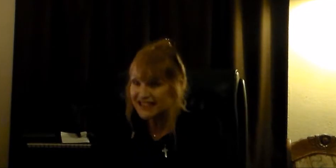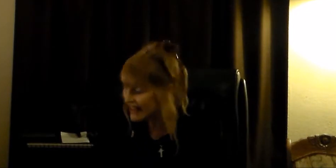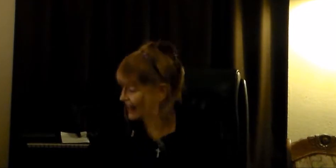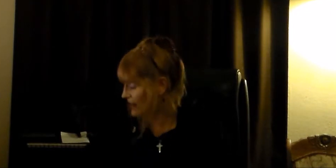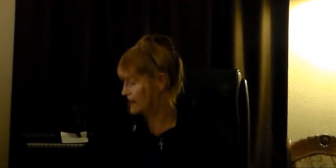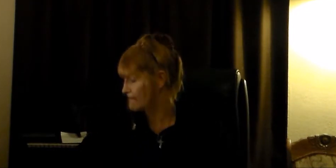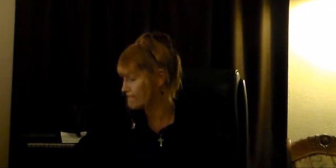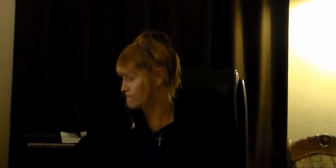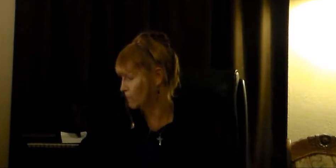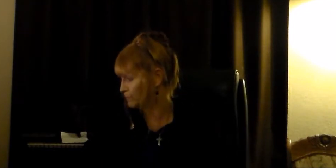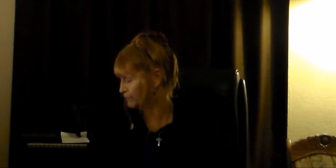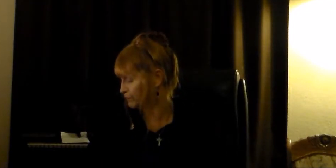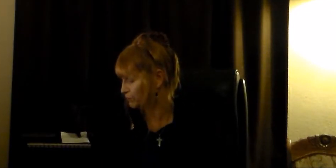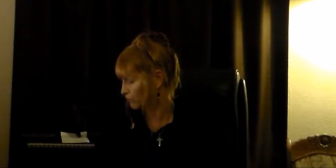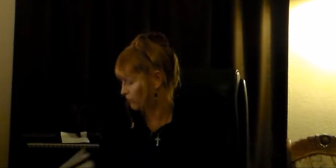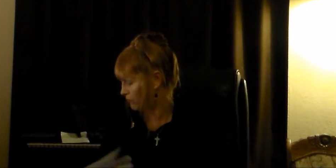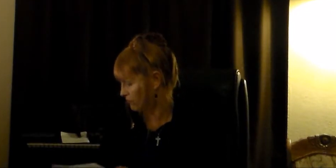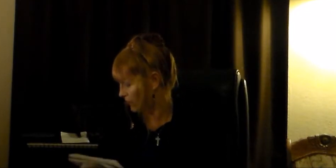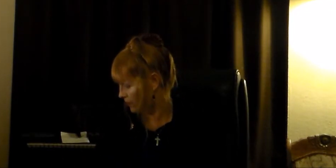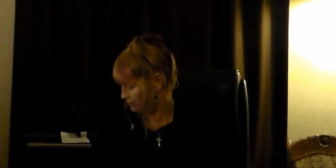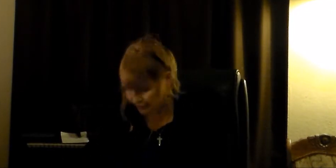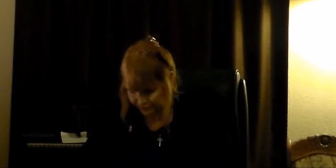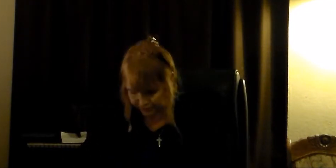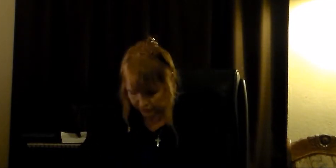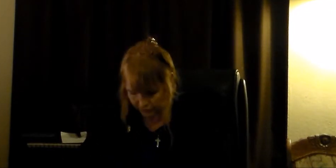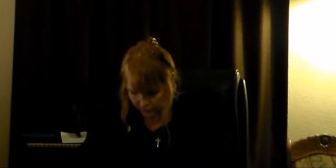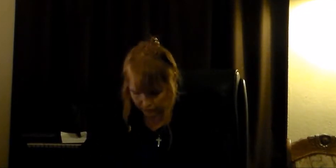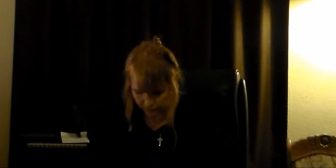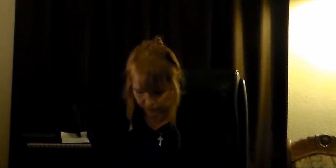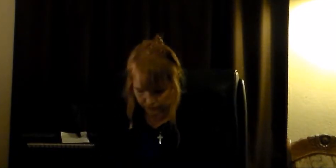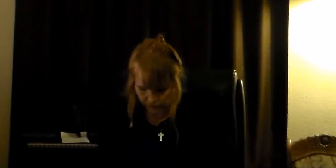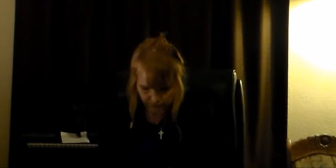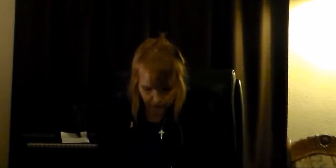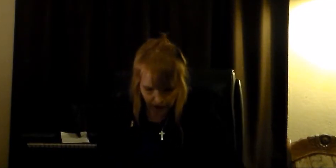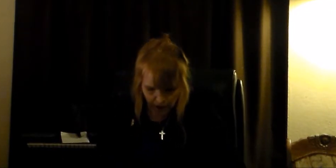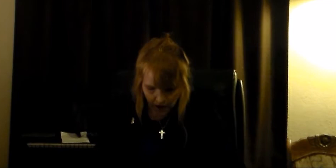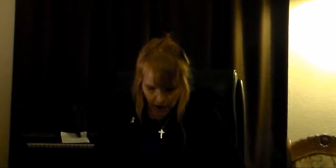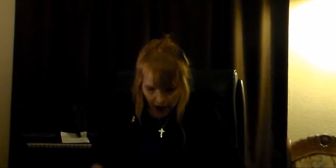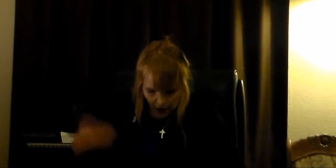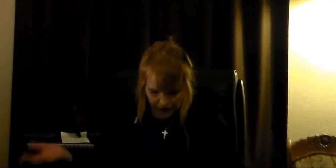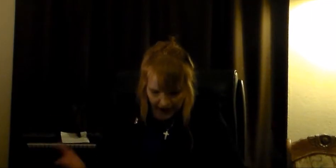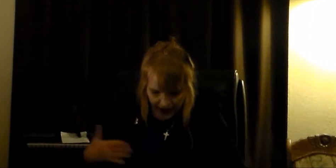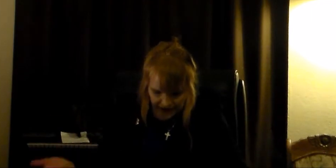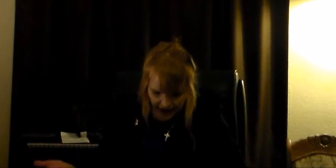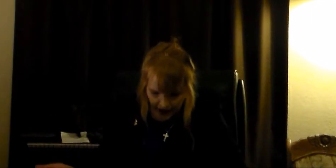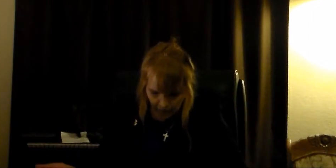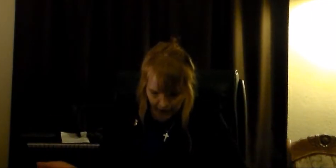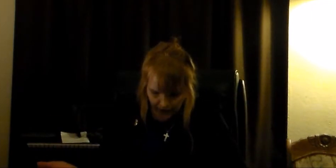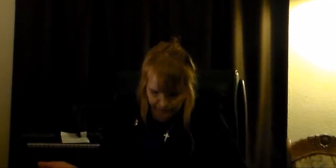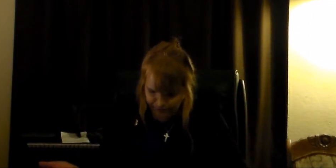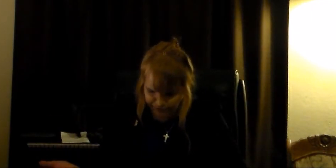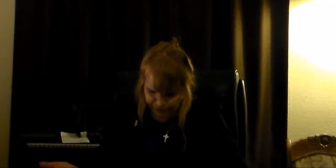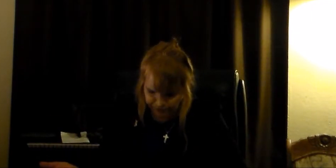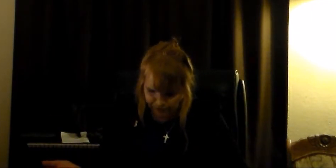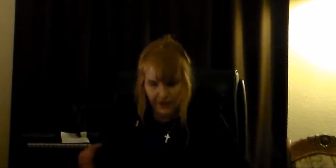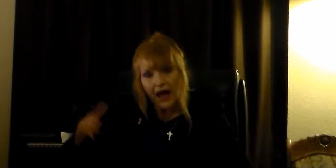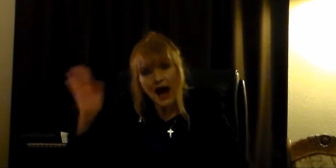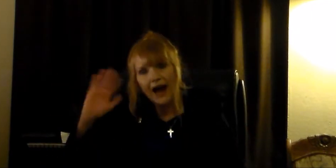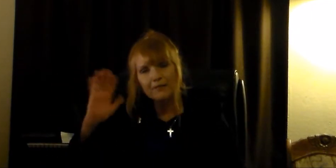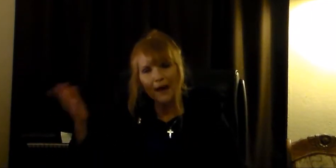A. In those days, Caesar Augustus issued a decree. Okay, now, hi, I'm